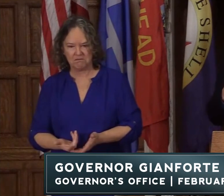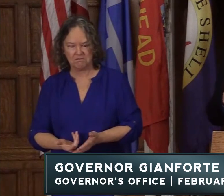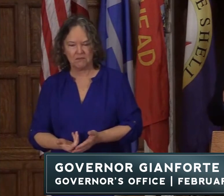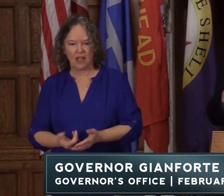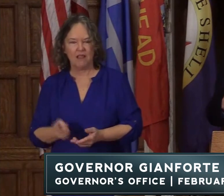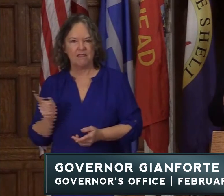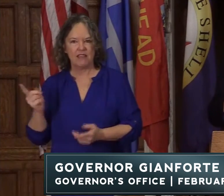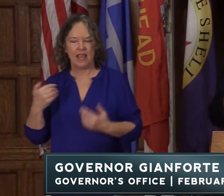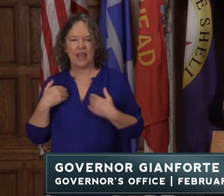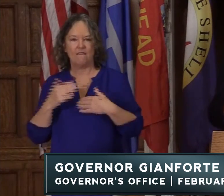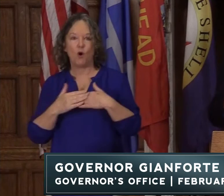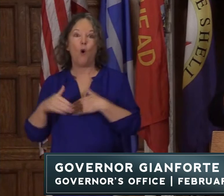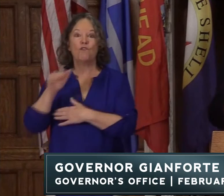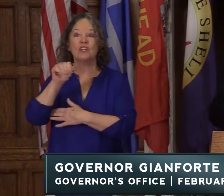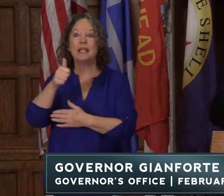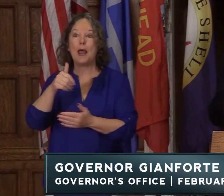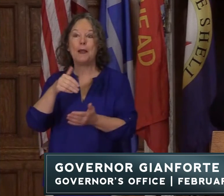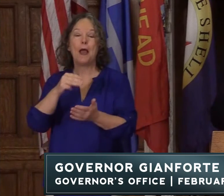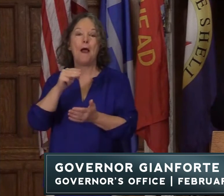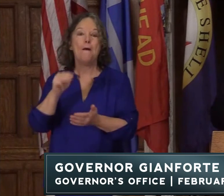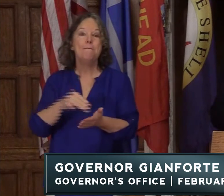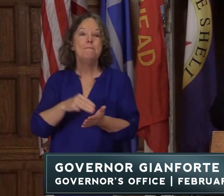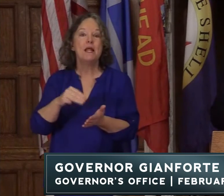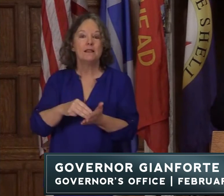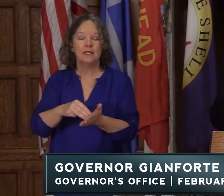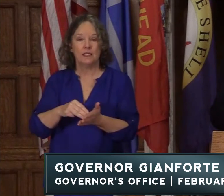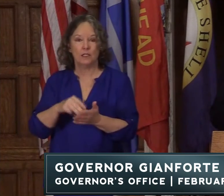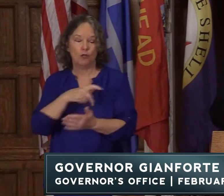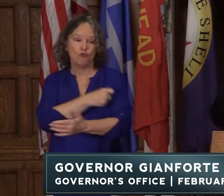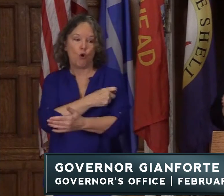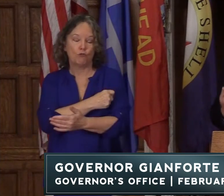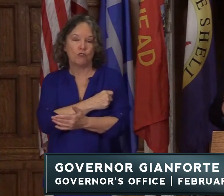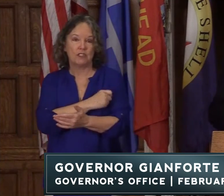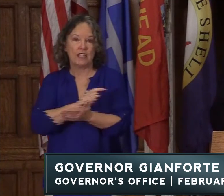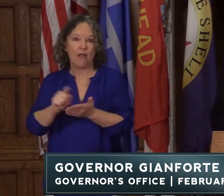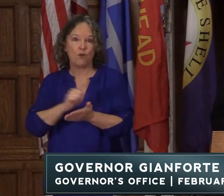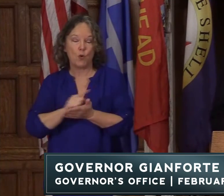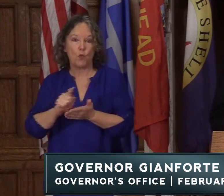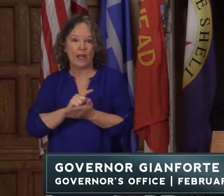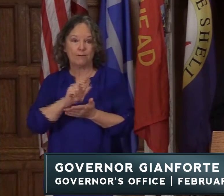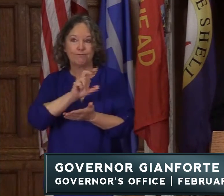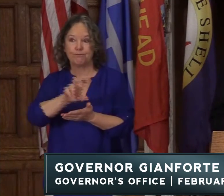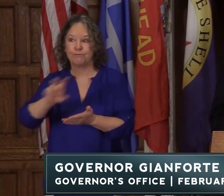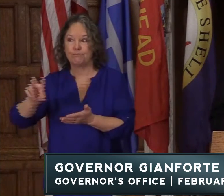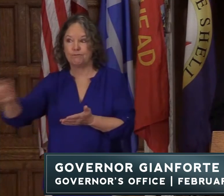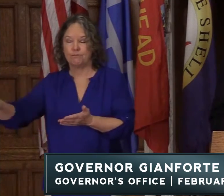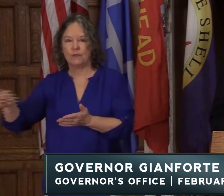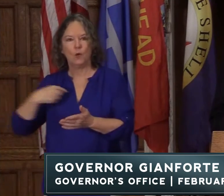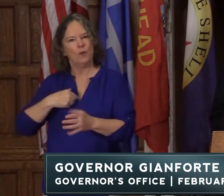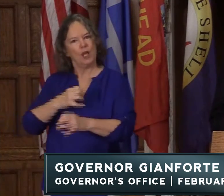They have over 10 million doses they're allocating on a weekly basis. We're getting